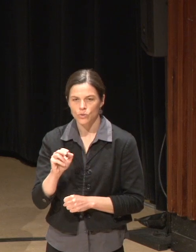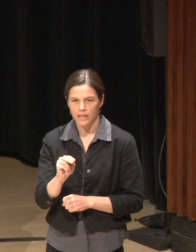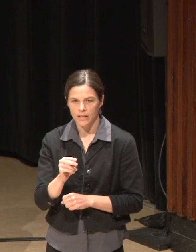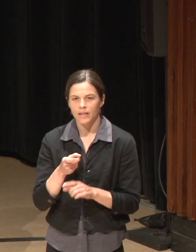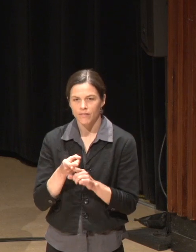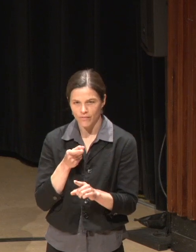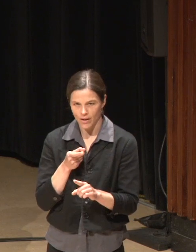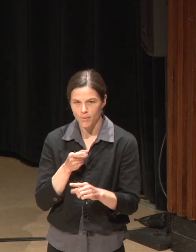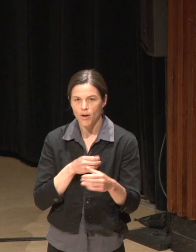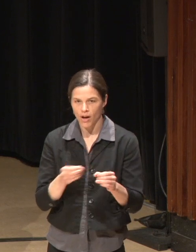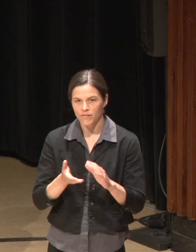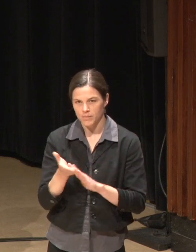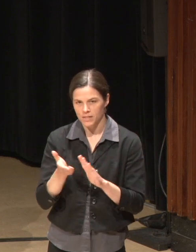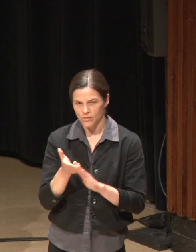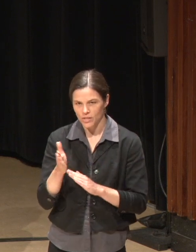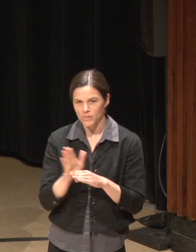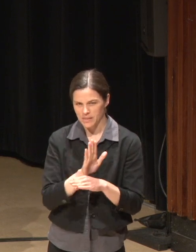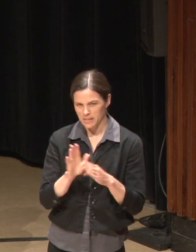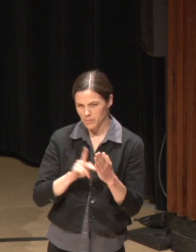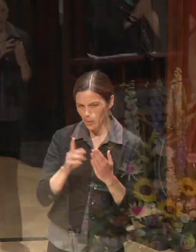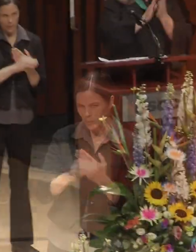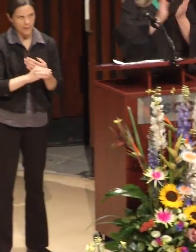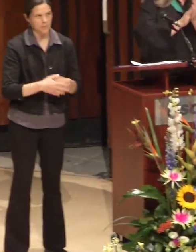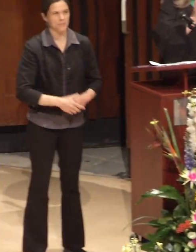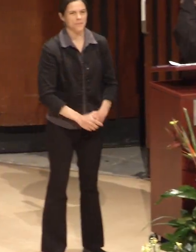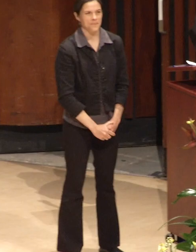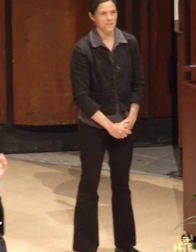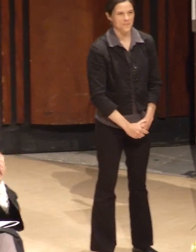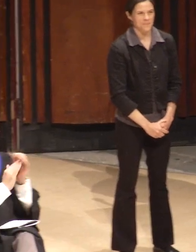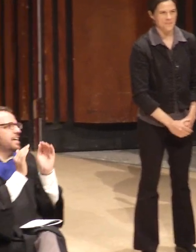Office Administration Program.